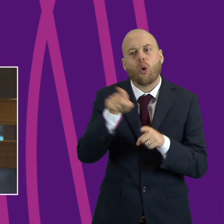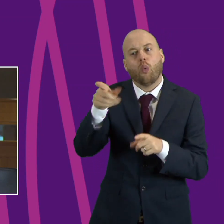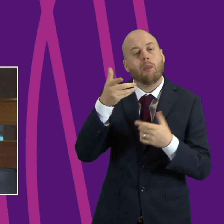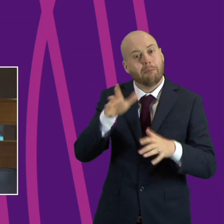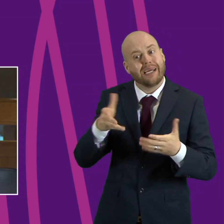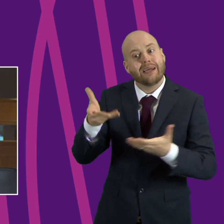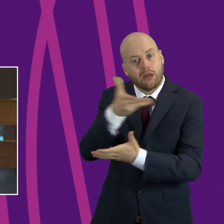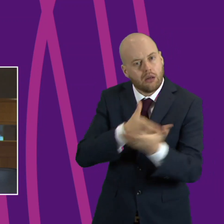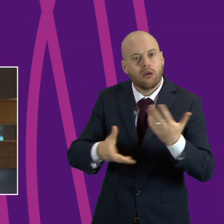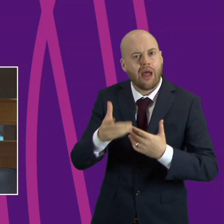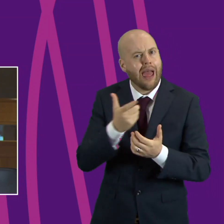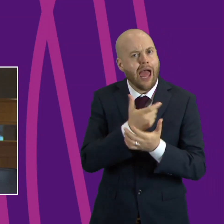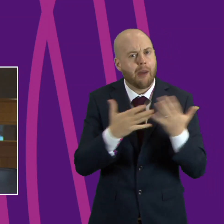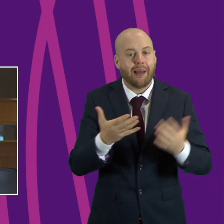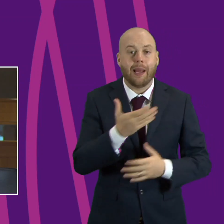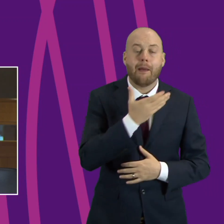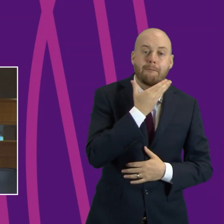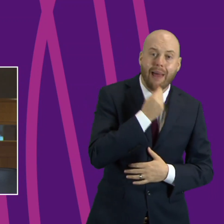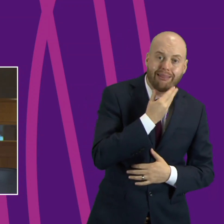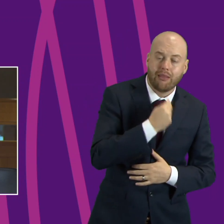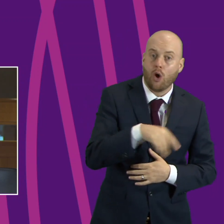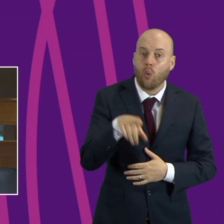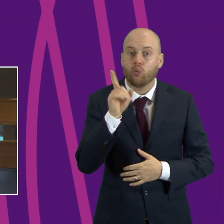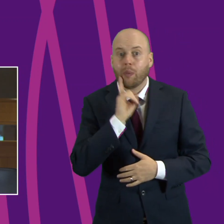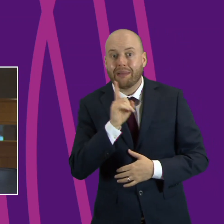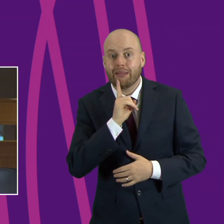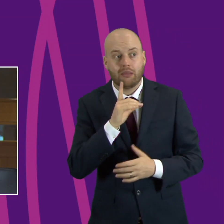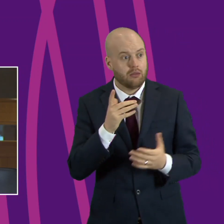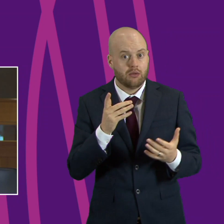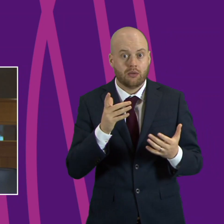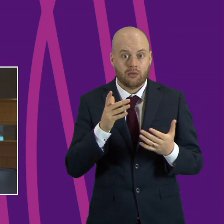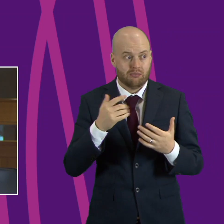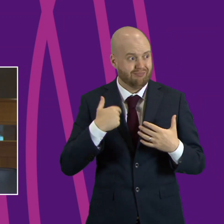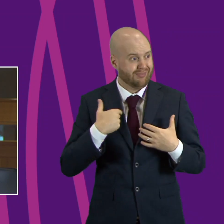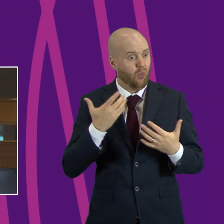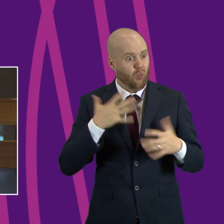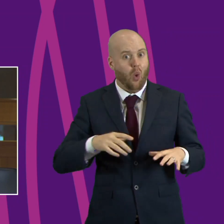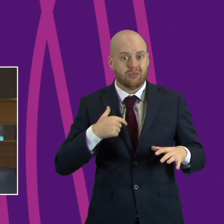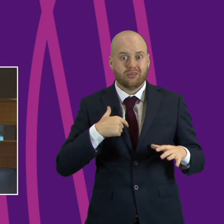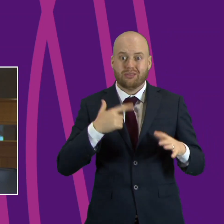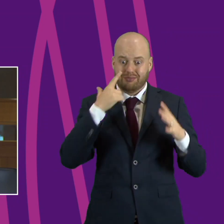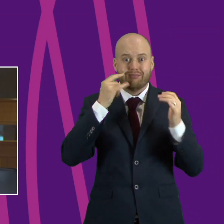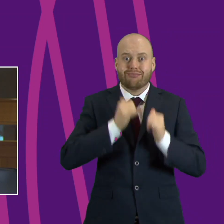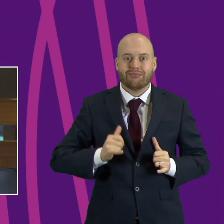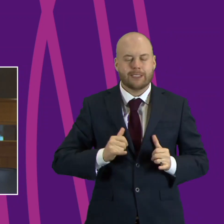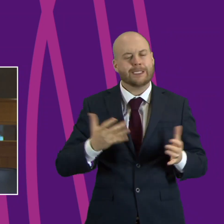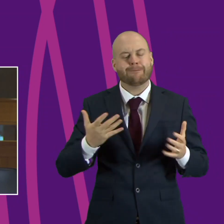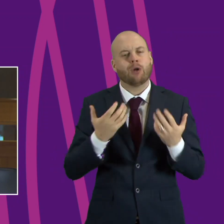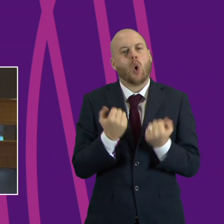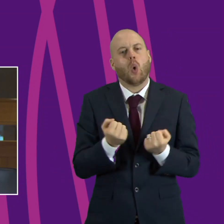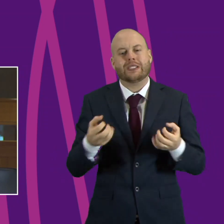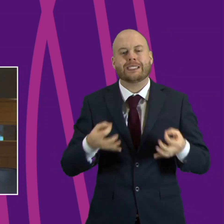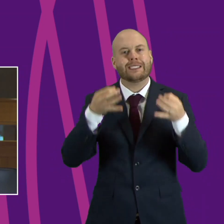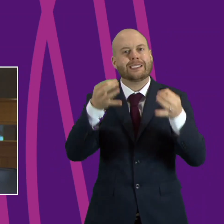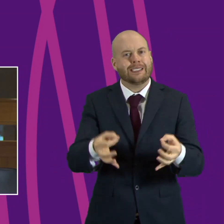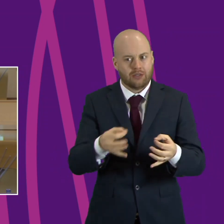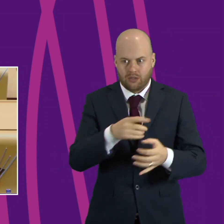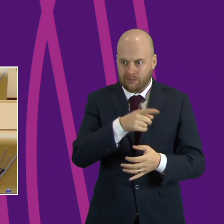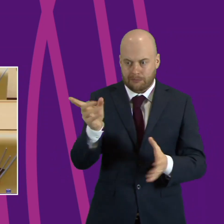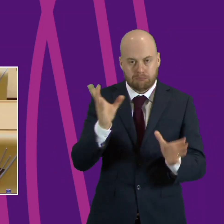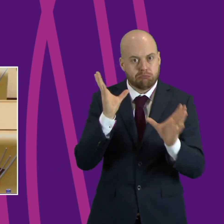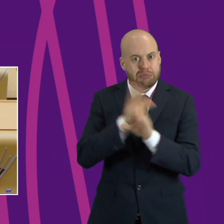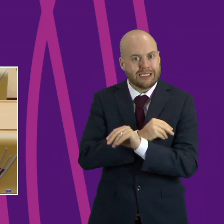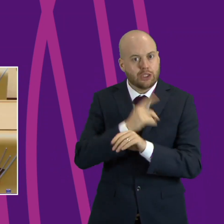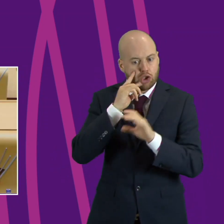on screening and what the consequences might have been in the short period where we have been in lockdown? Cabinet